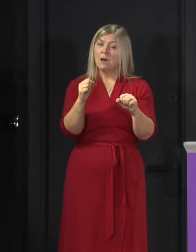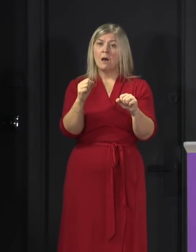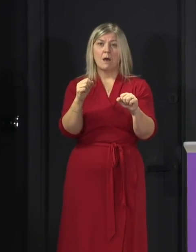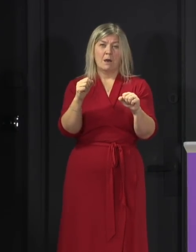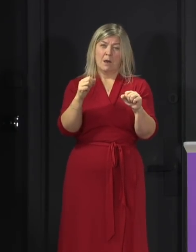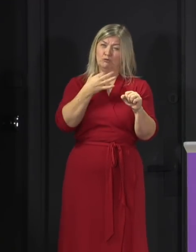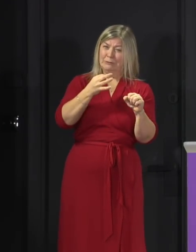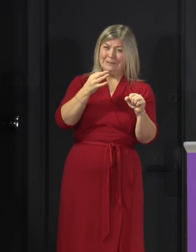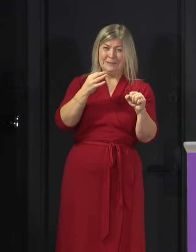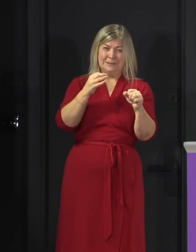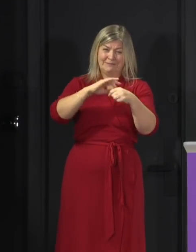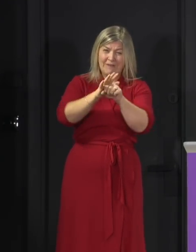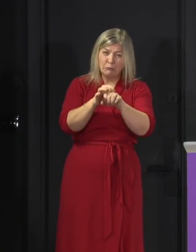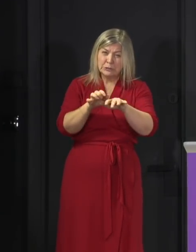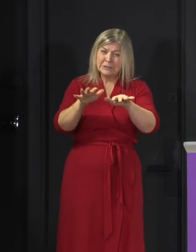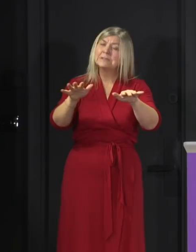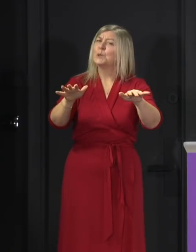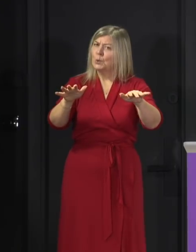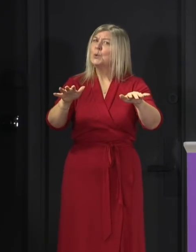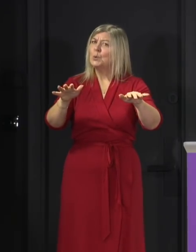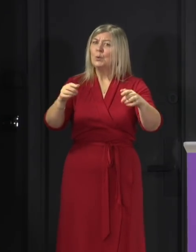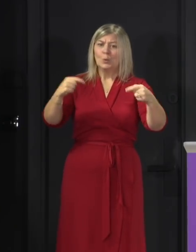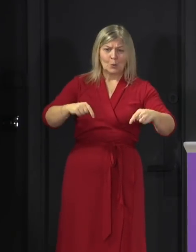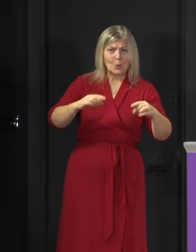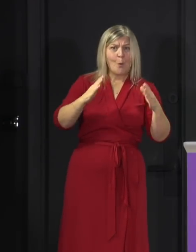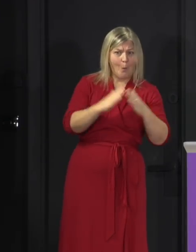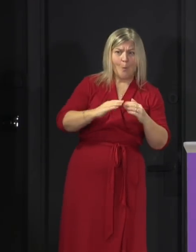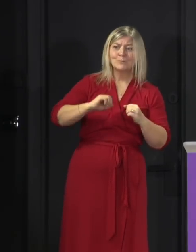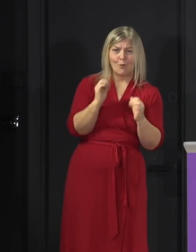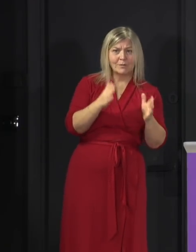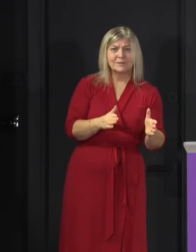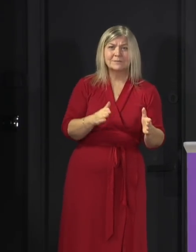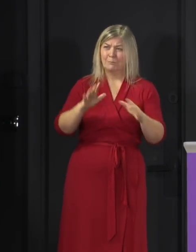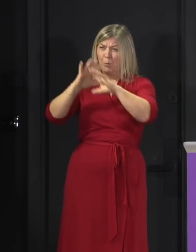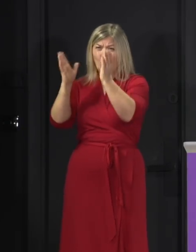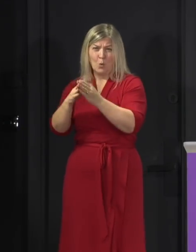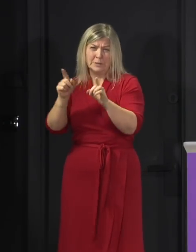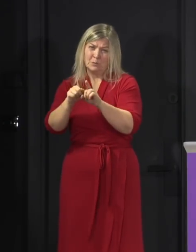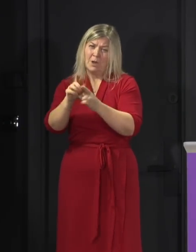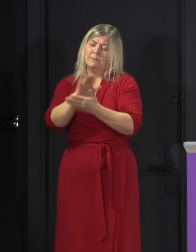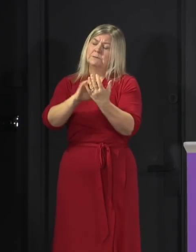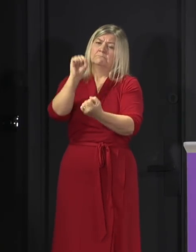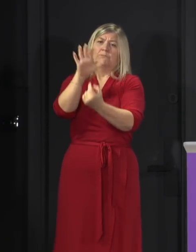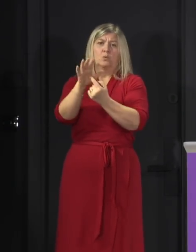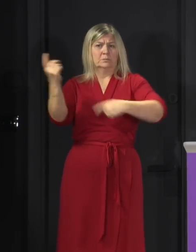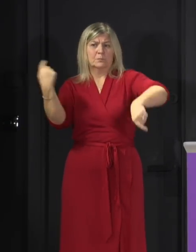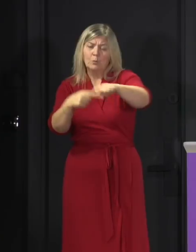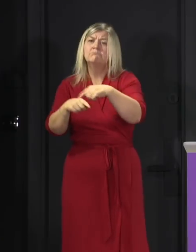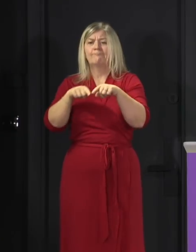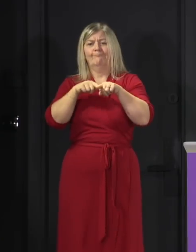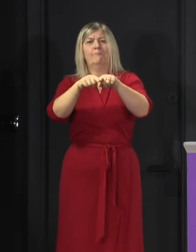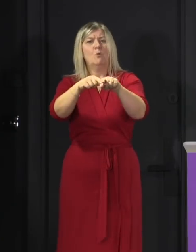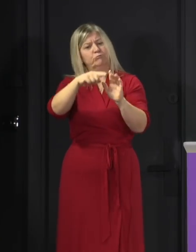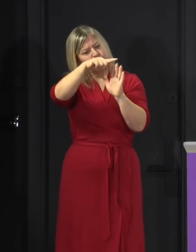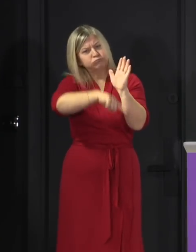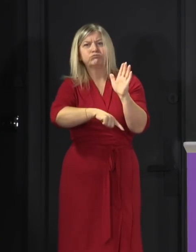also globally, it is more vital than ever that we all stick to the current guidelines and restrictions to keep each other and the